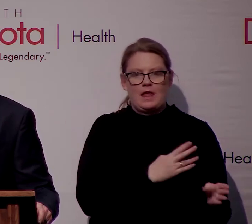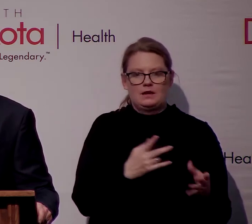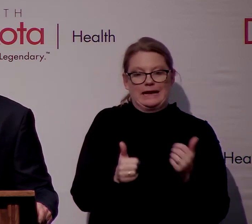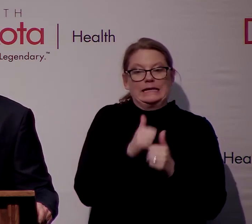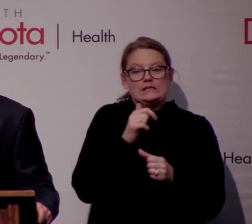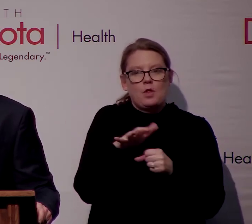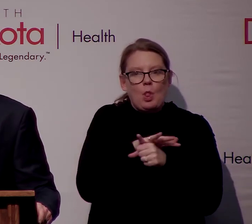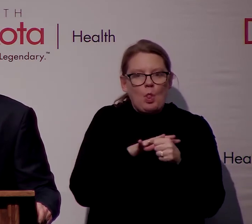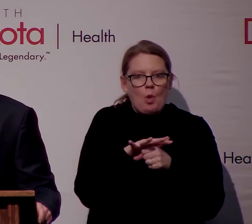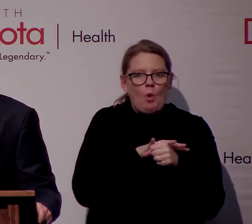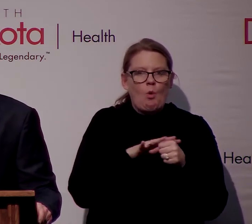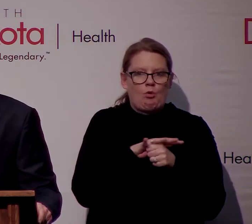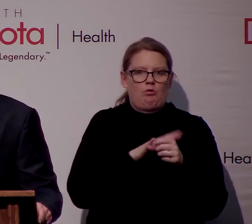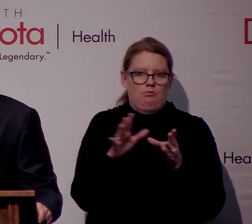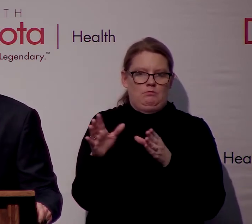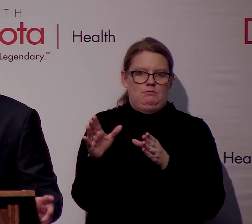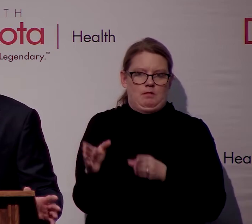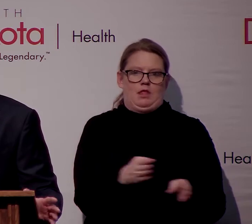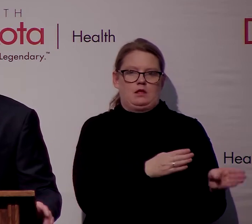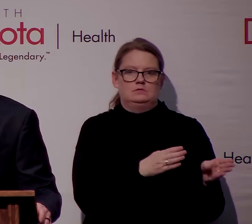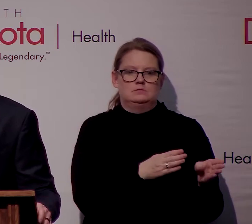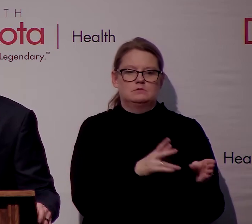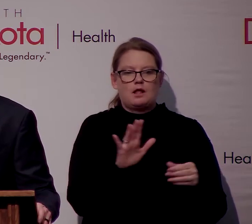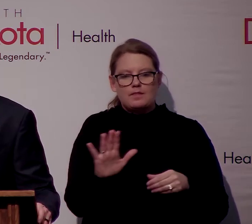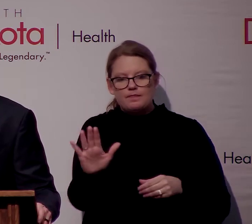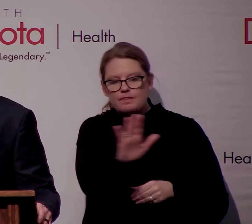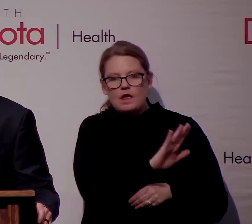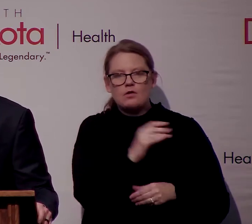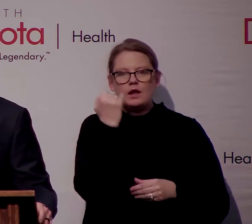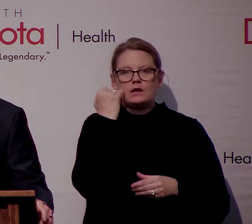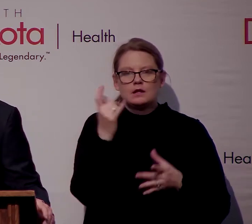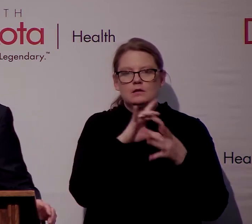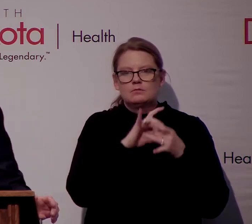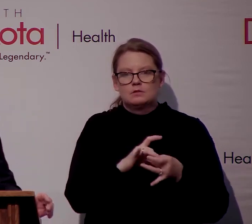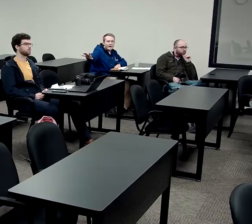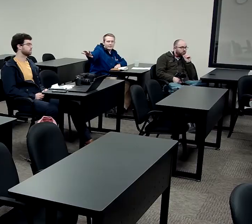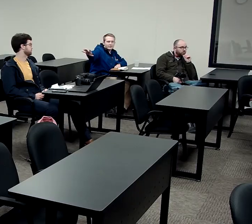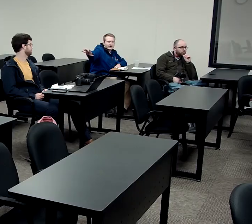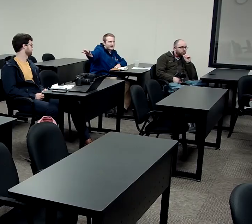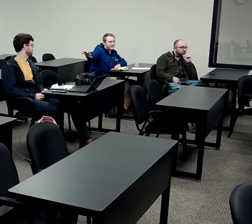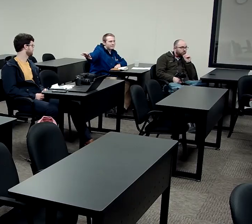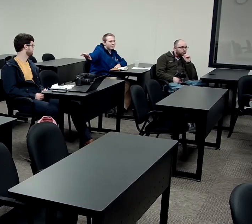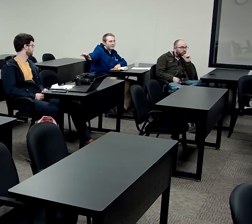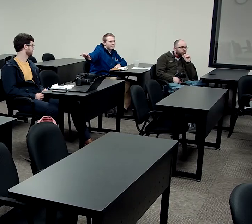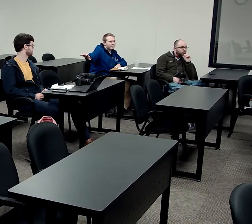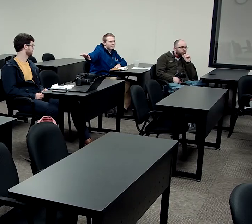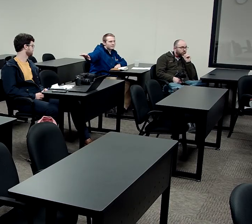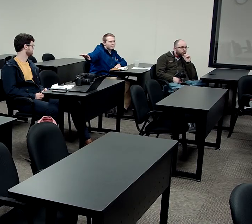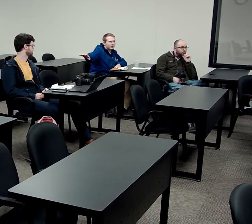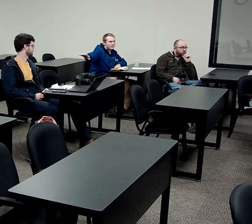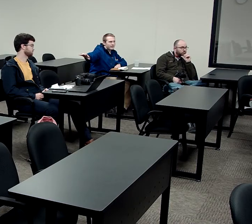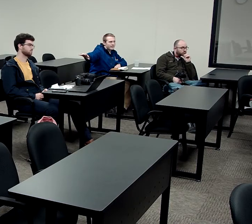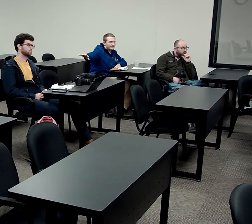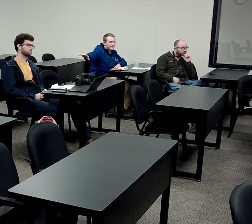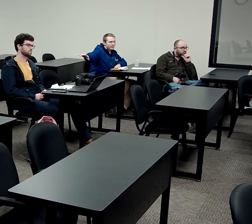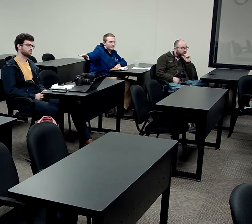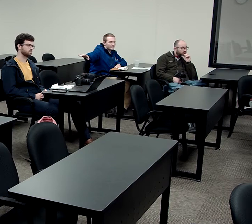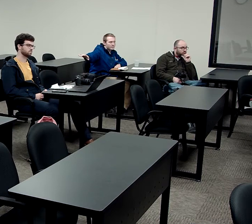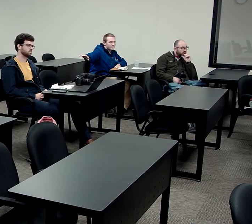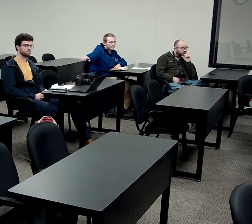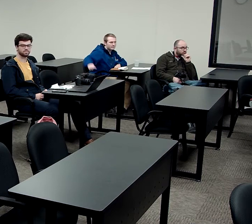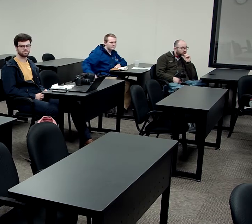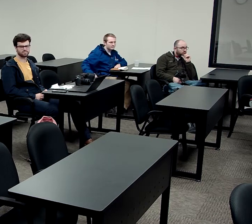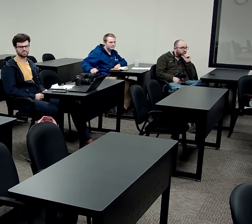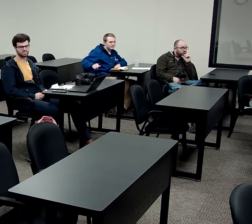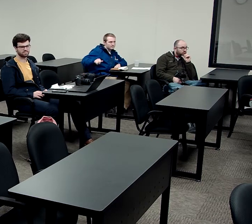with their best input, with their best ideas based on their situation. Do you have those tests in place to collect that data over the next